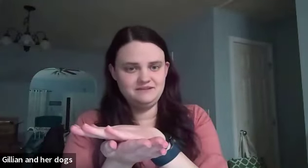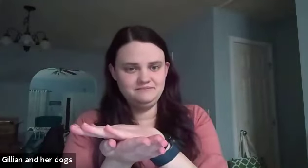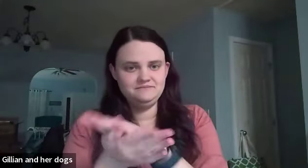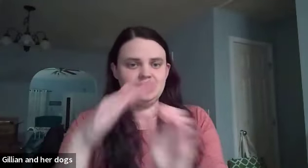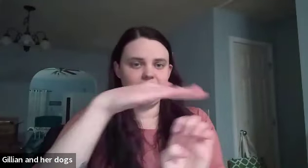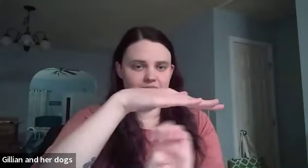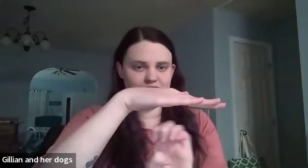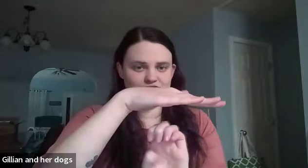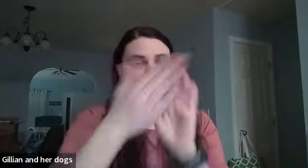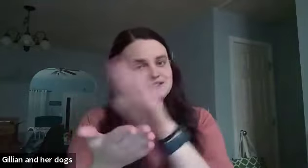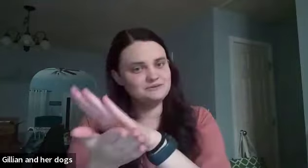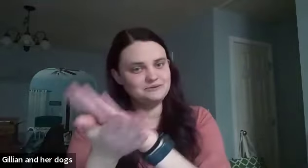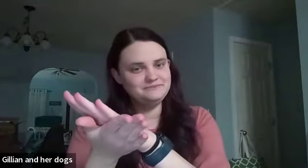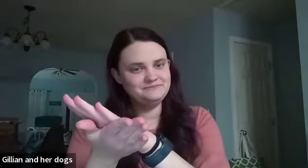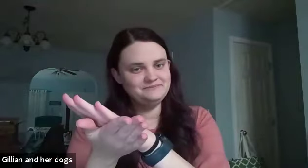Okay. Elementary school.